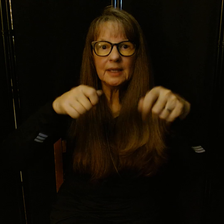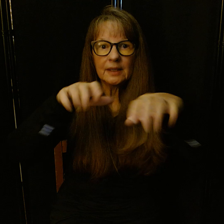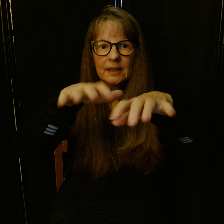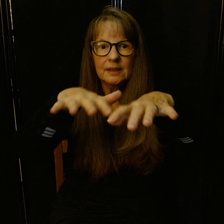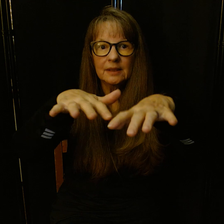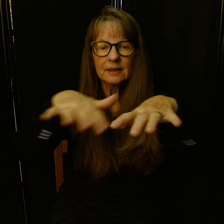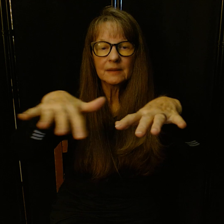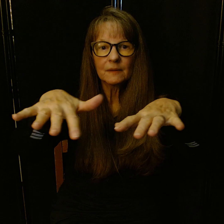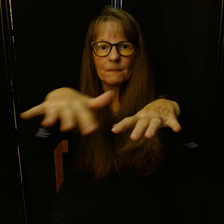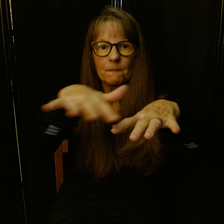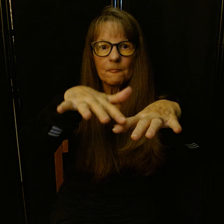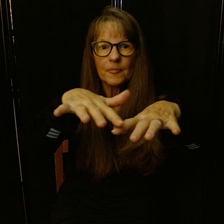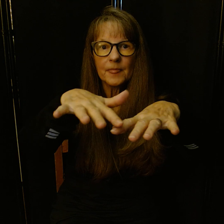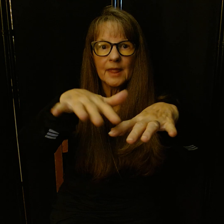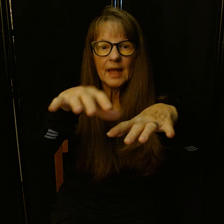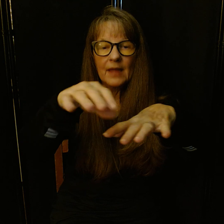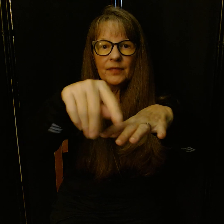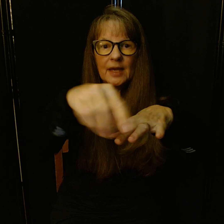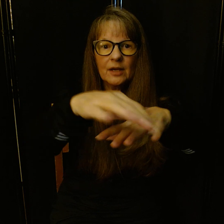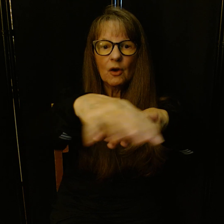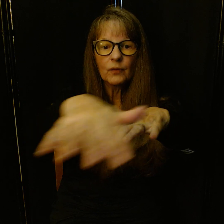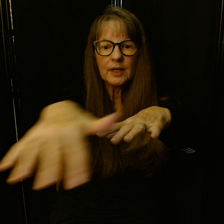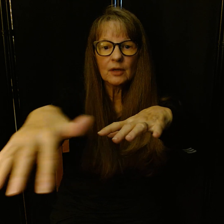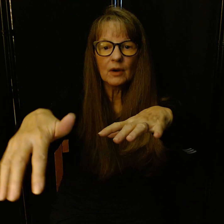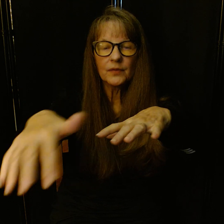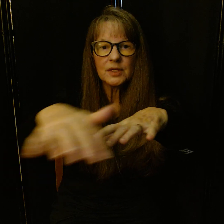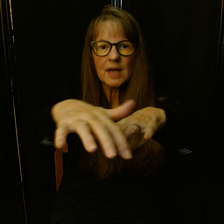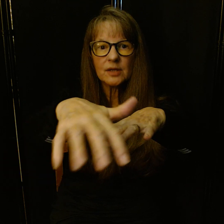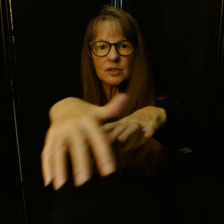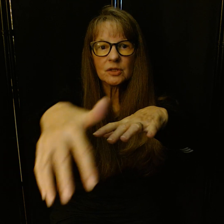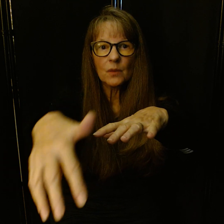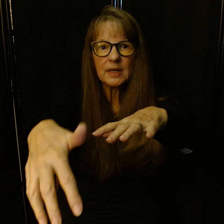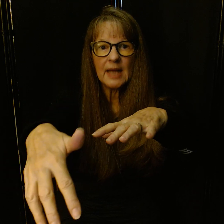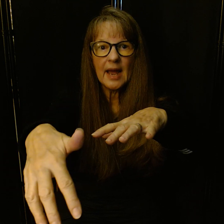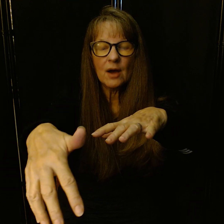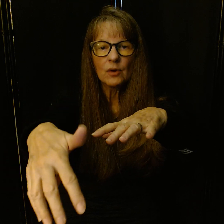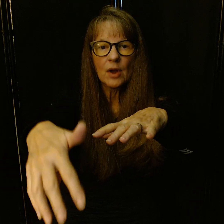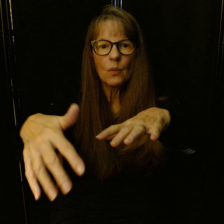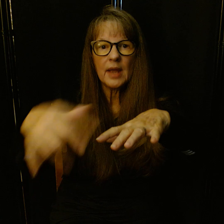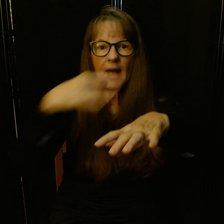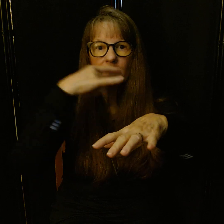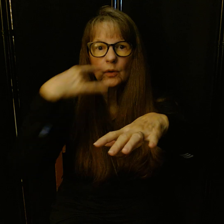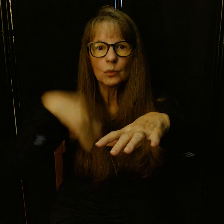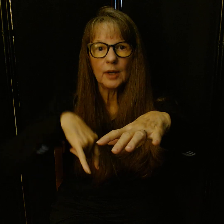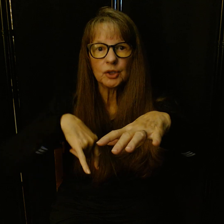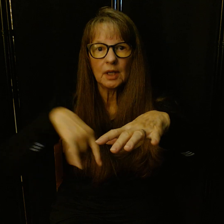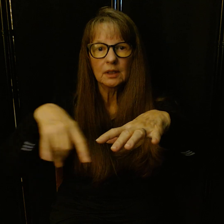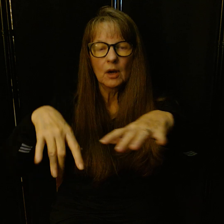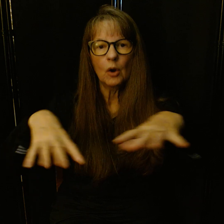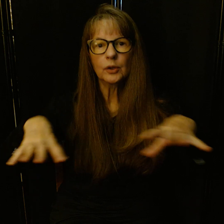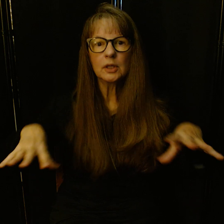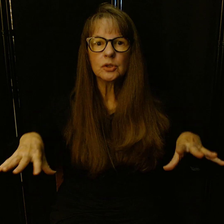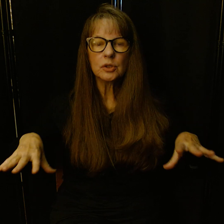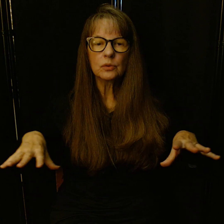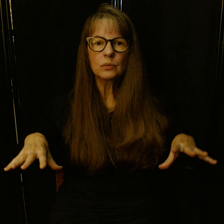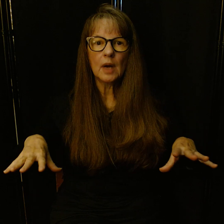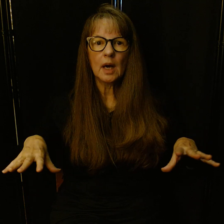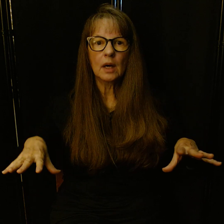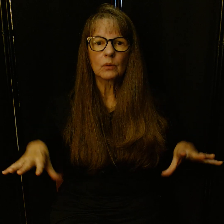Greenland, and then over here on this side as it's going down, we have Russia. Or you could do